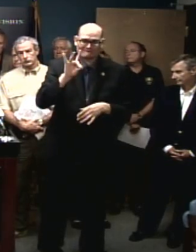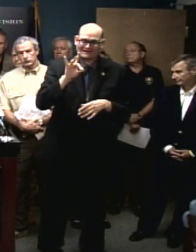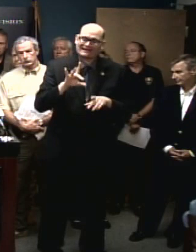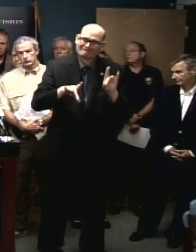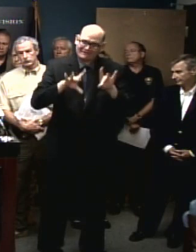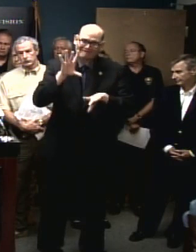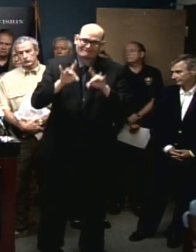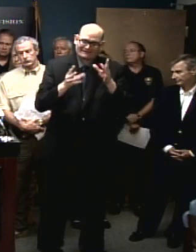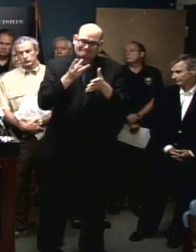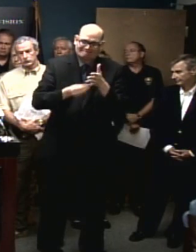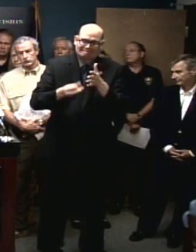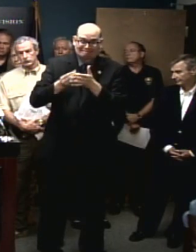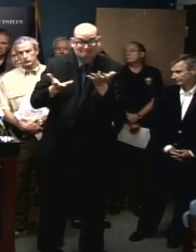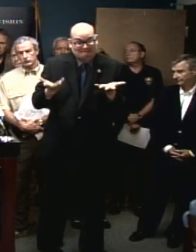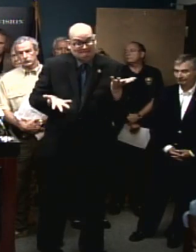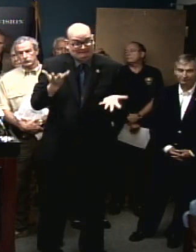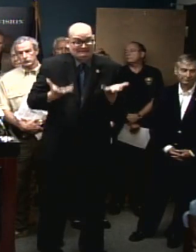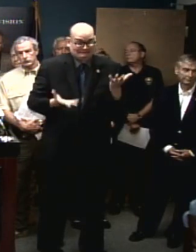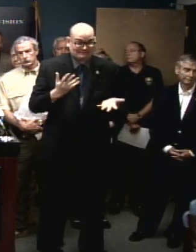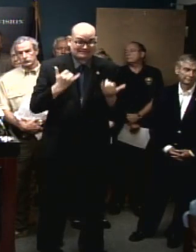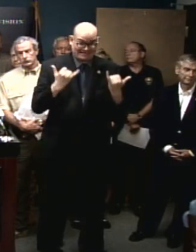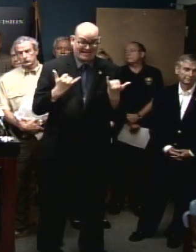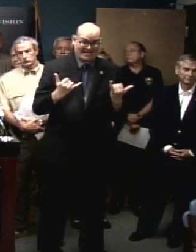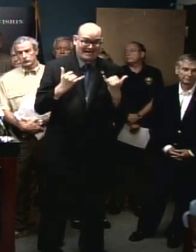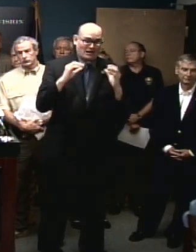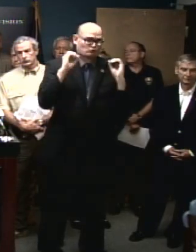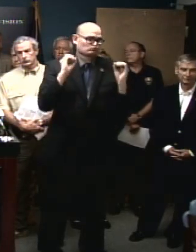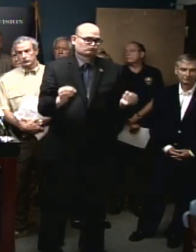no reported at this time.